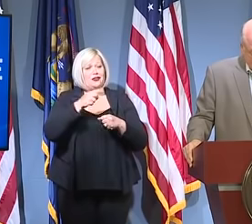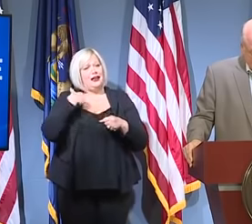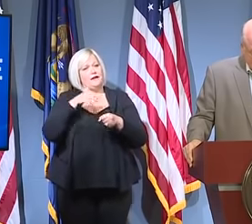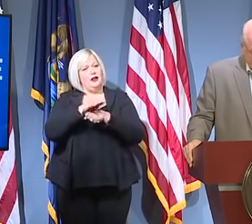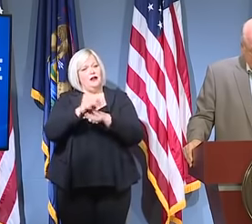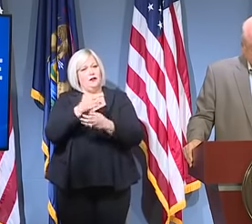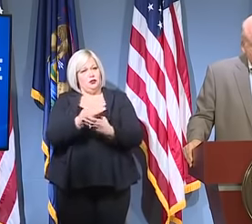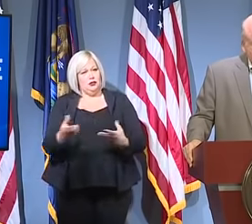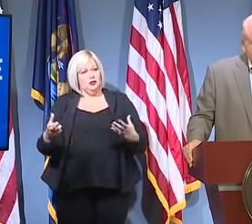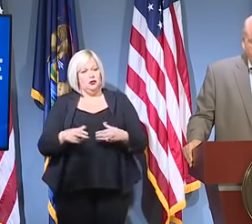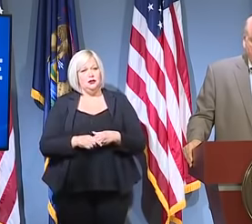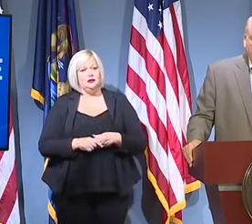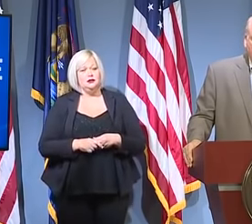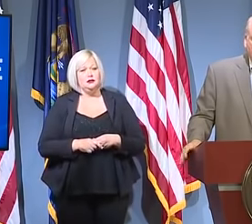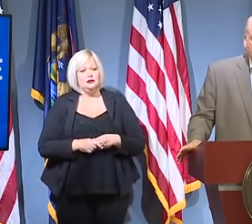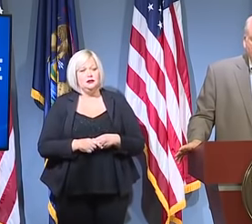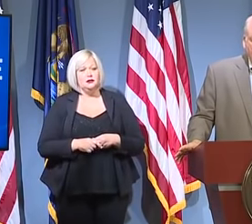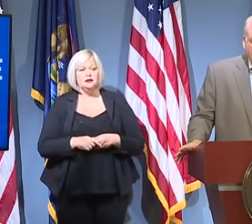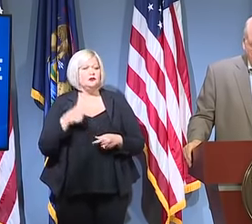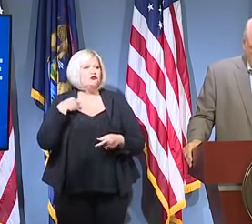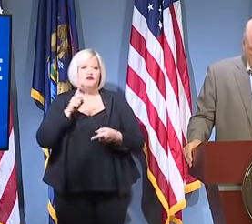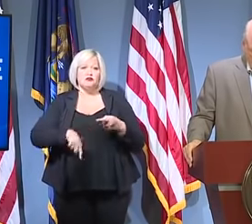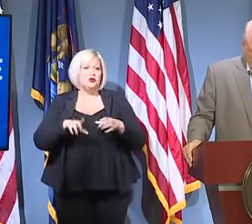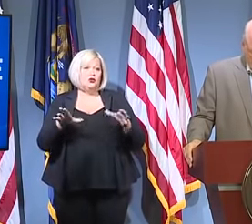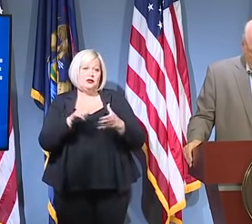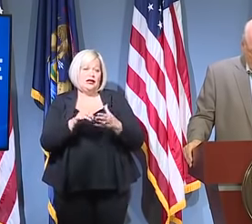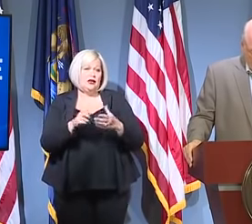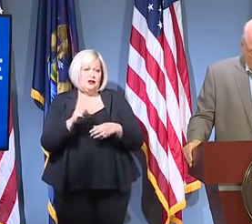resources. But you know what? We couldn't do this